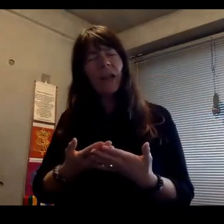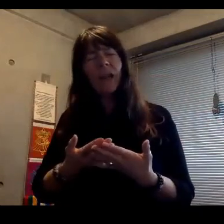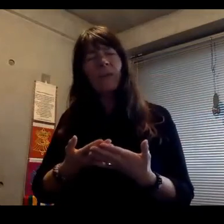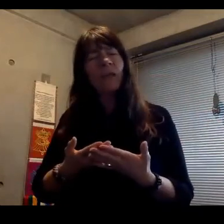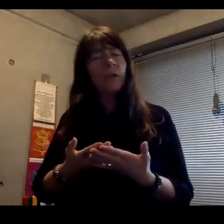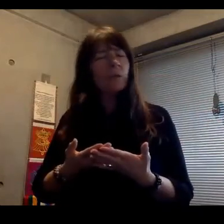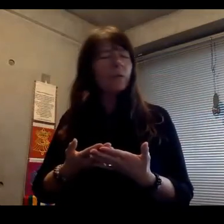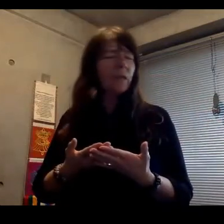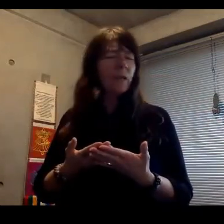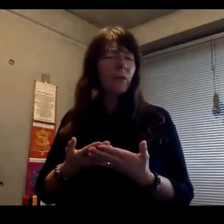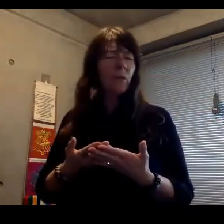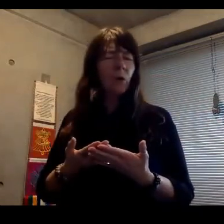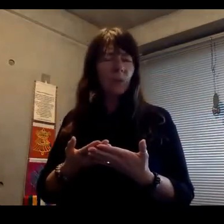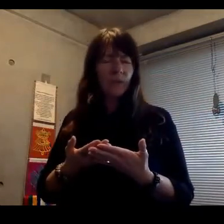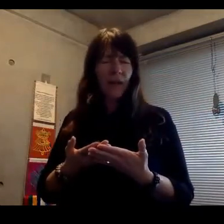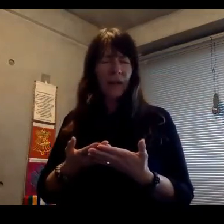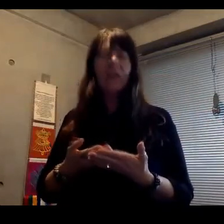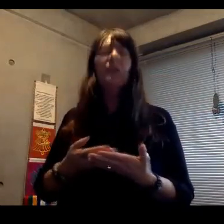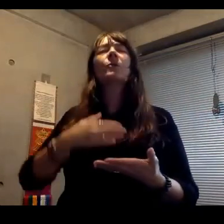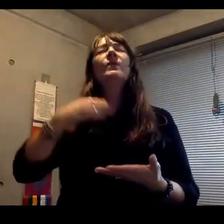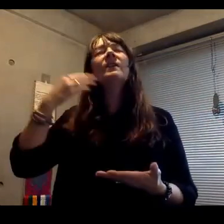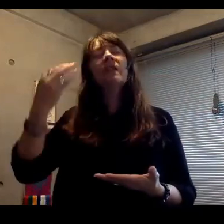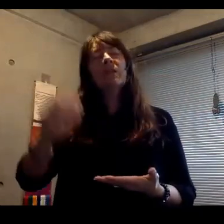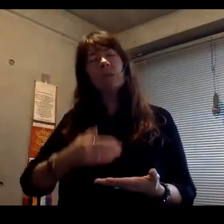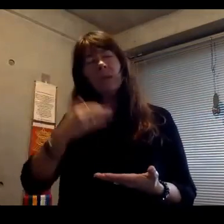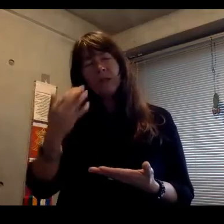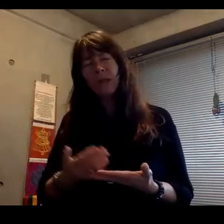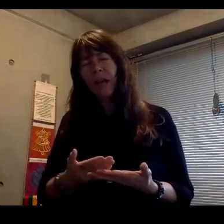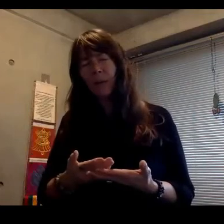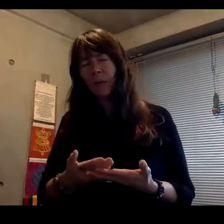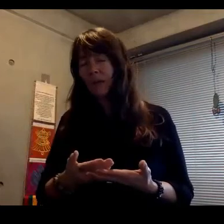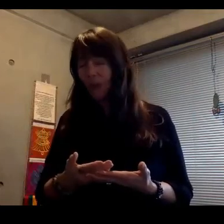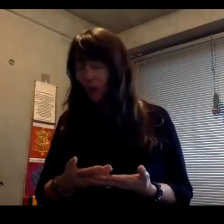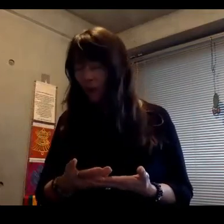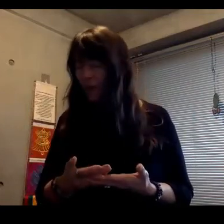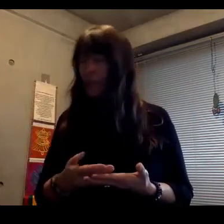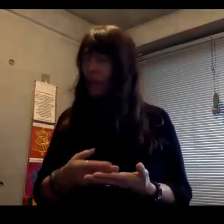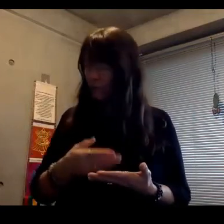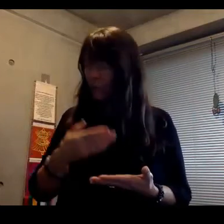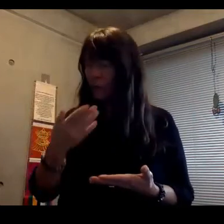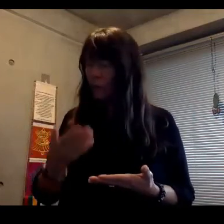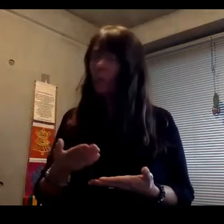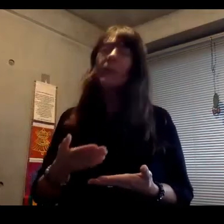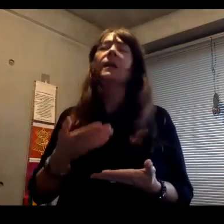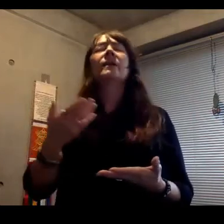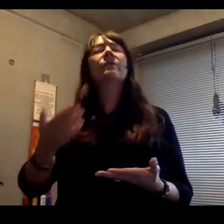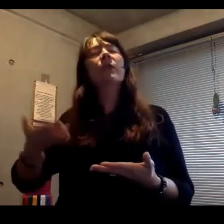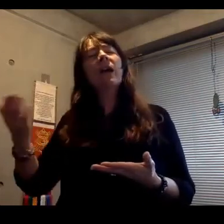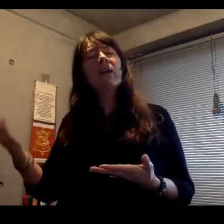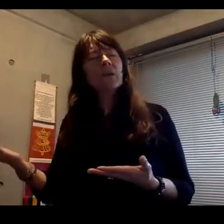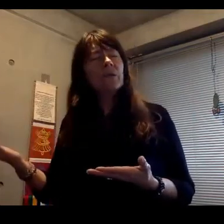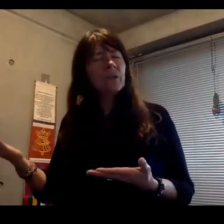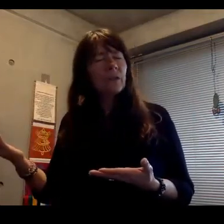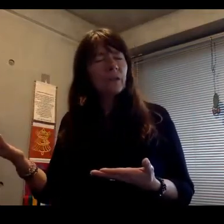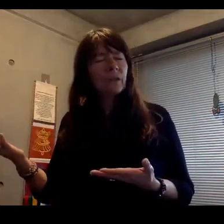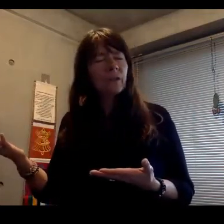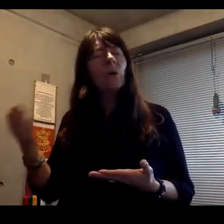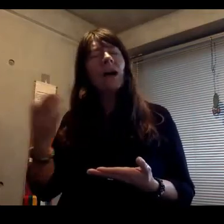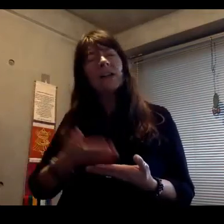direction, and there's absolutely nothing wrong with that. So, this information gathering is often not for you, it's for the